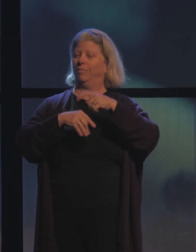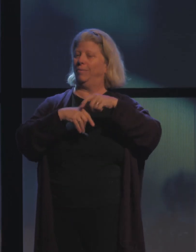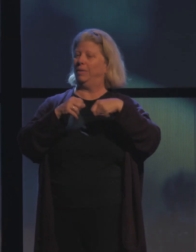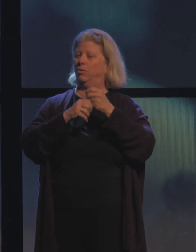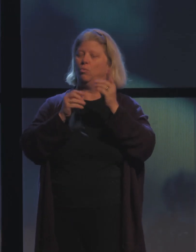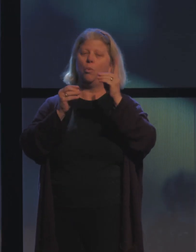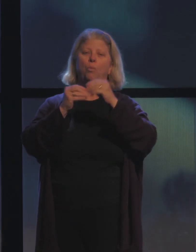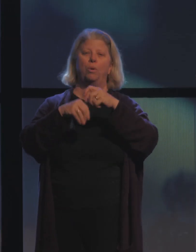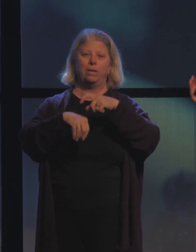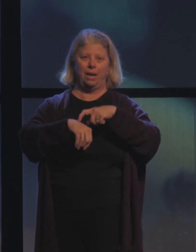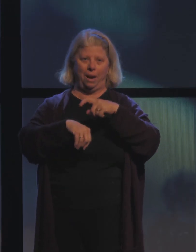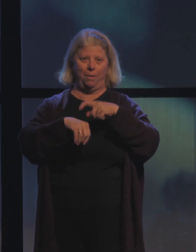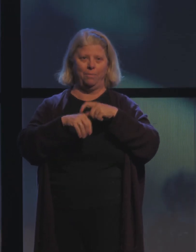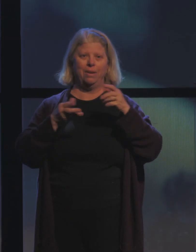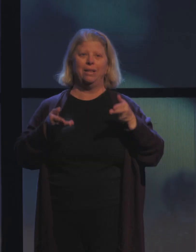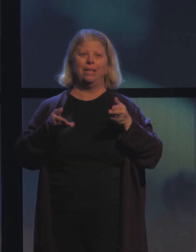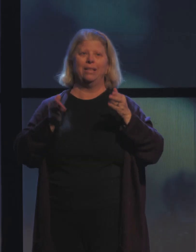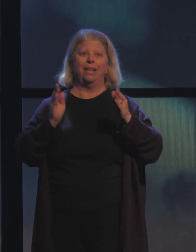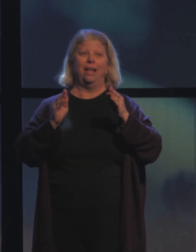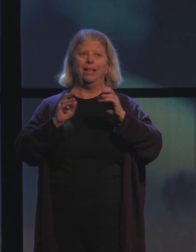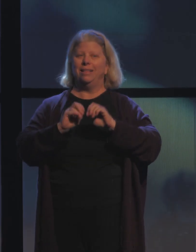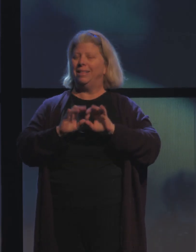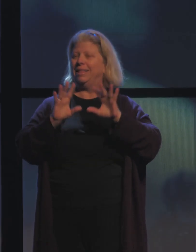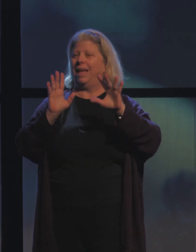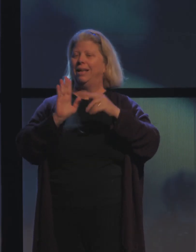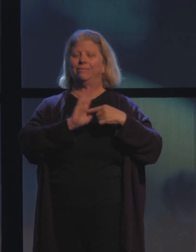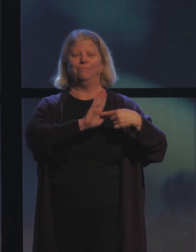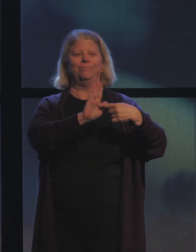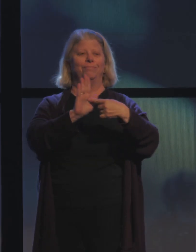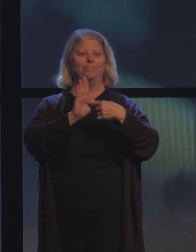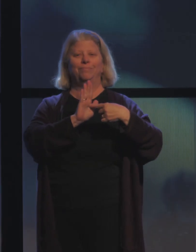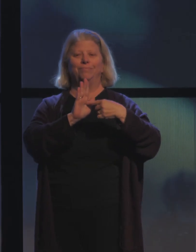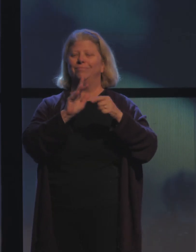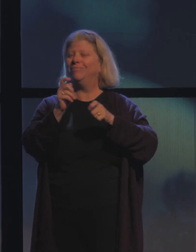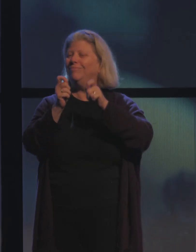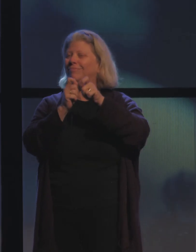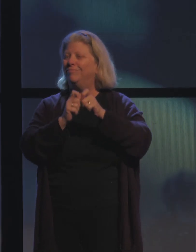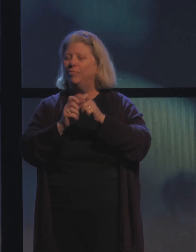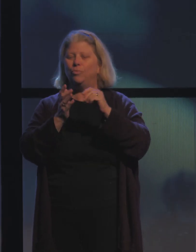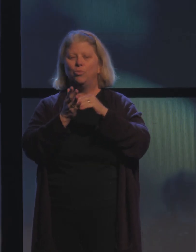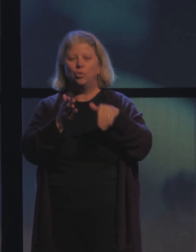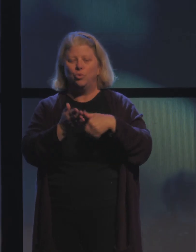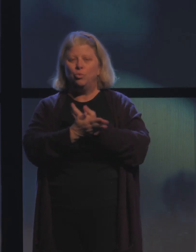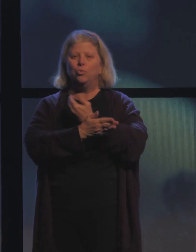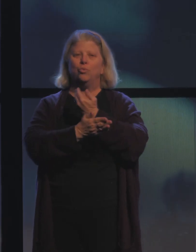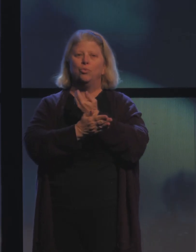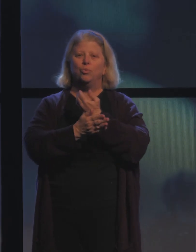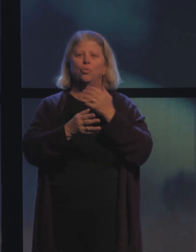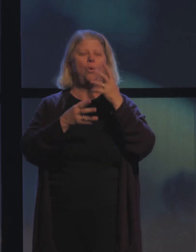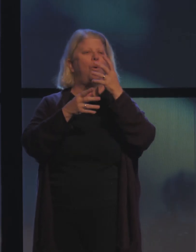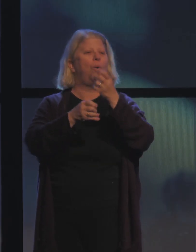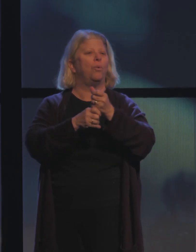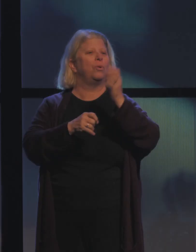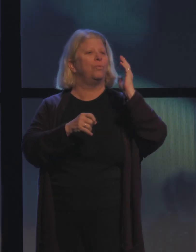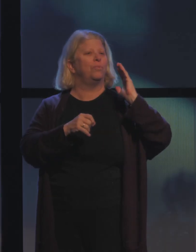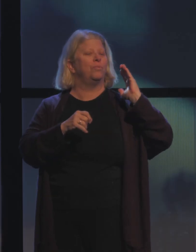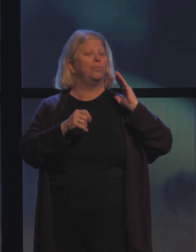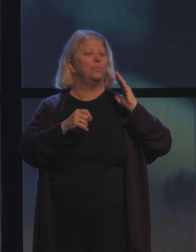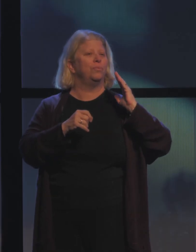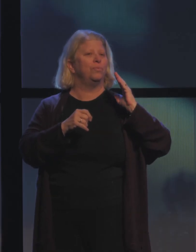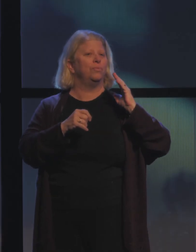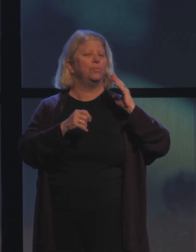more time to allow that light to reveal, to refine, to renew, to hold on to what was,